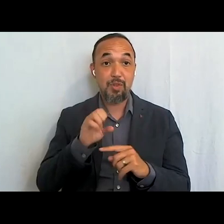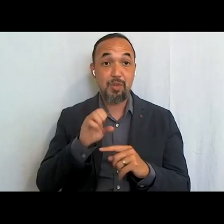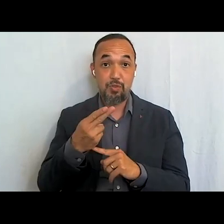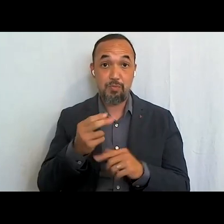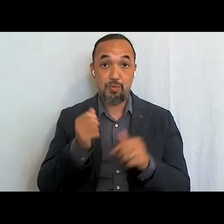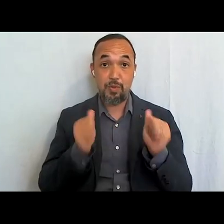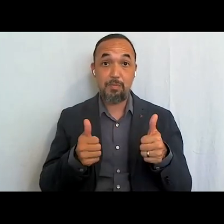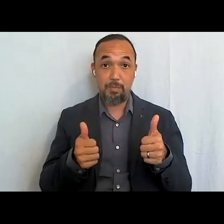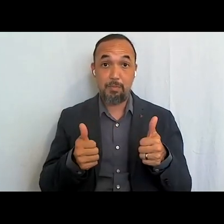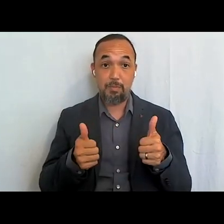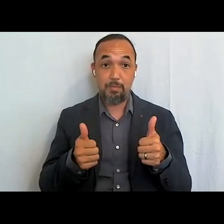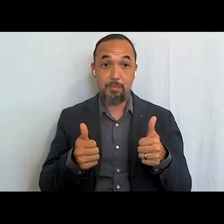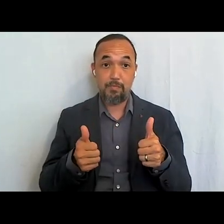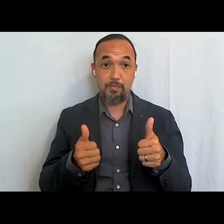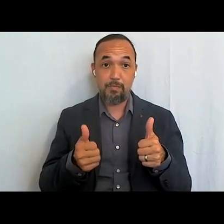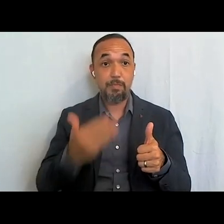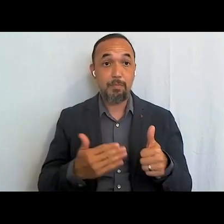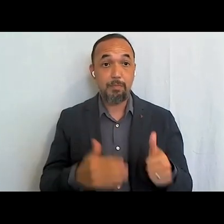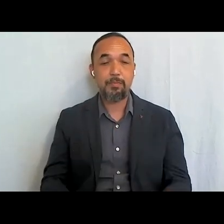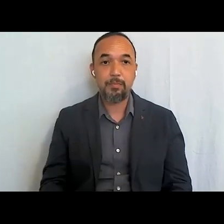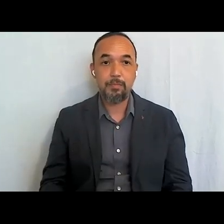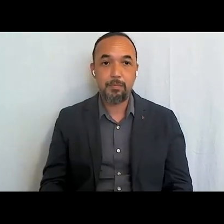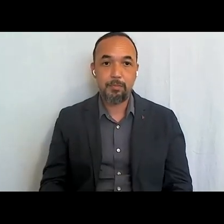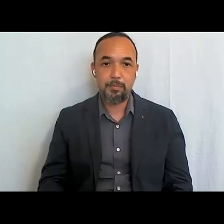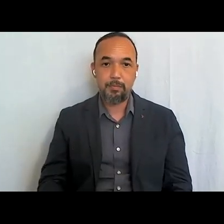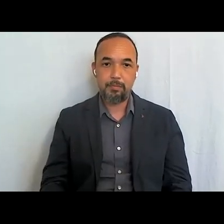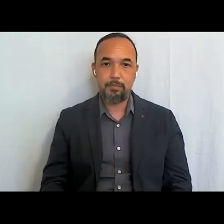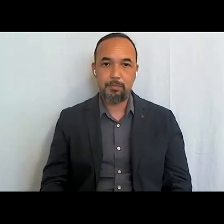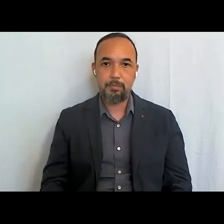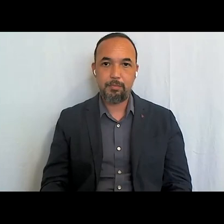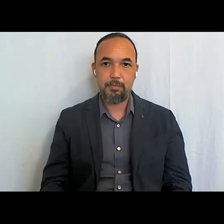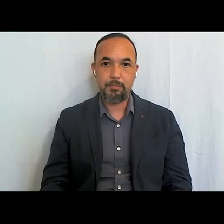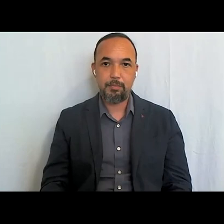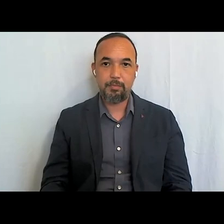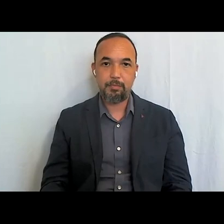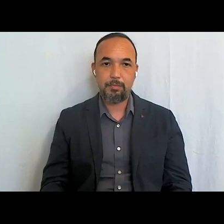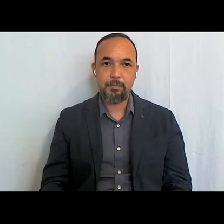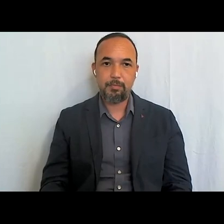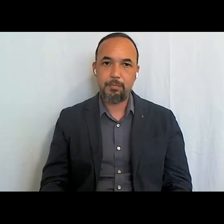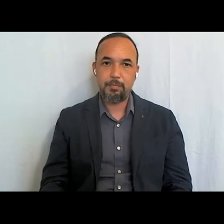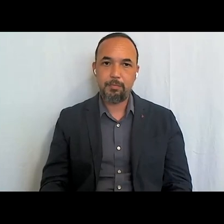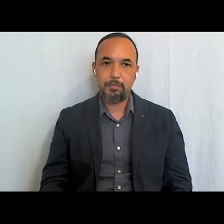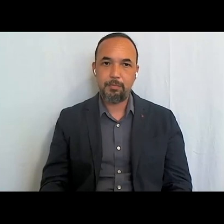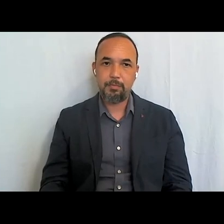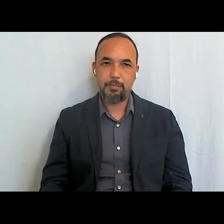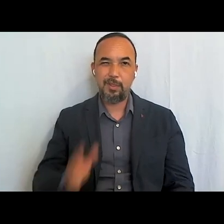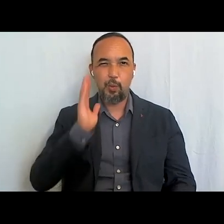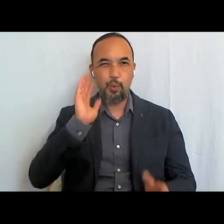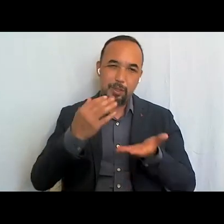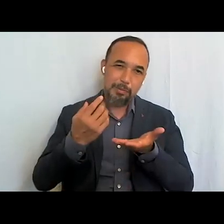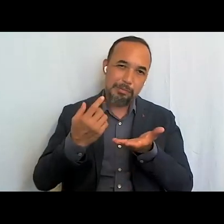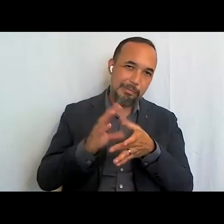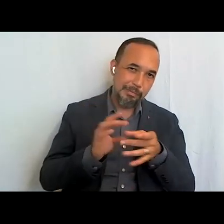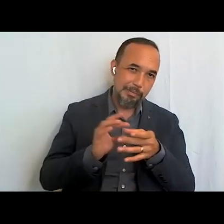Man, that's great. Okay, good. Well, we're not gonna go over, we're gonna go over it a little bit more in detail because there are things that we need to know about here.